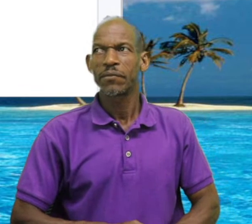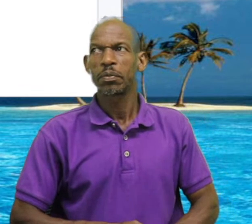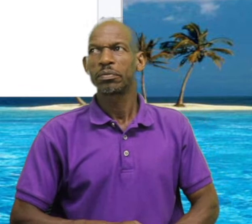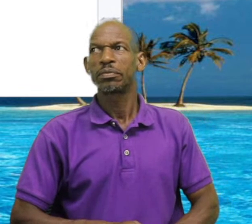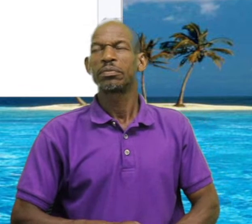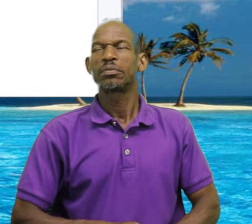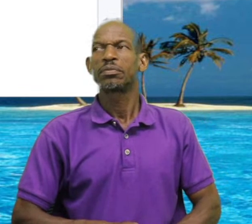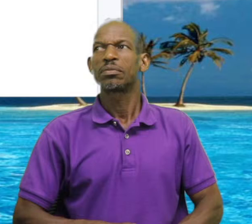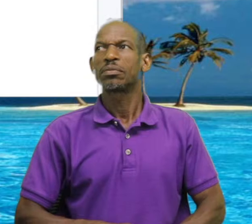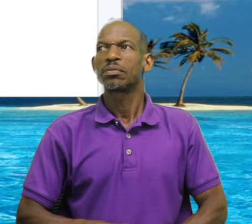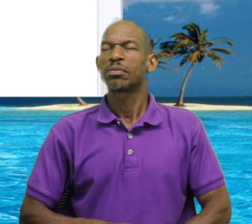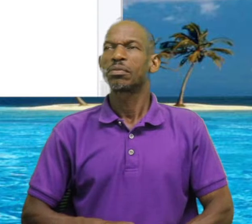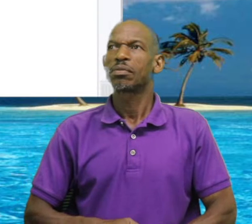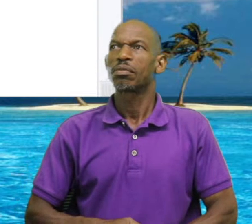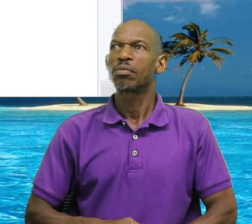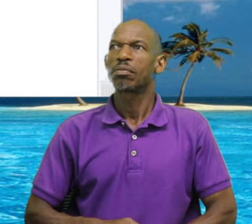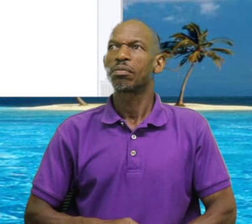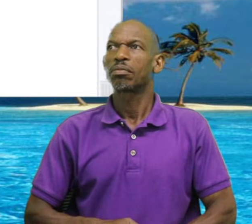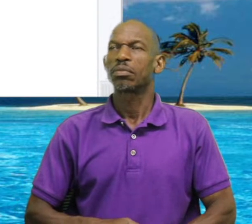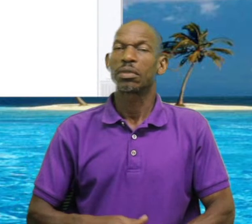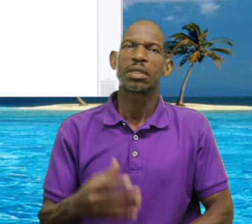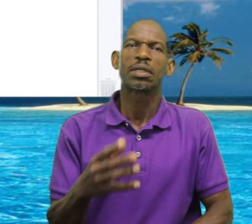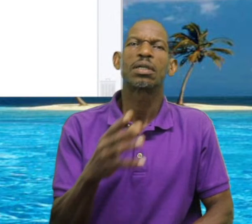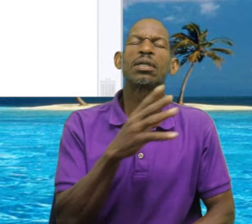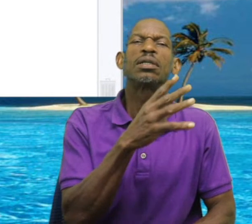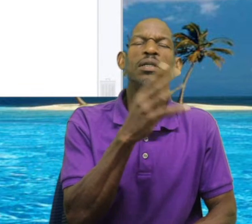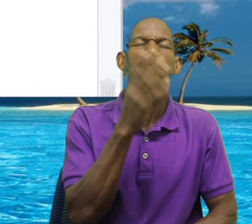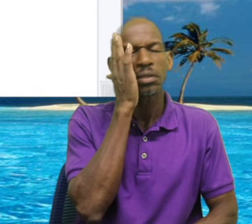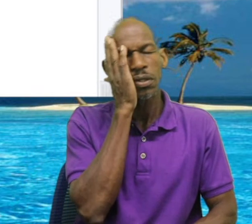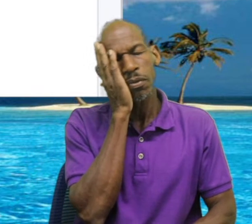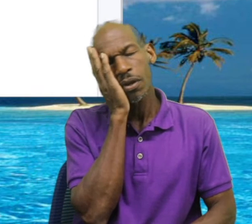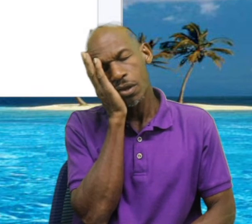for noun. And sleeping is a